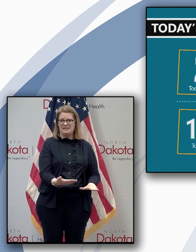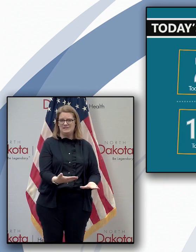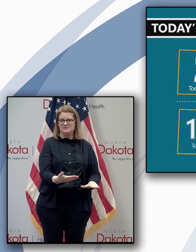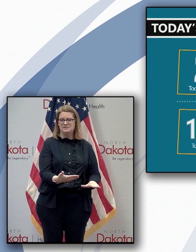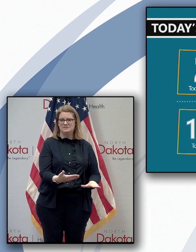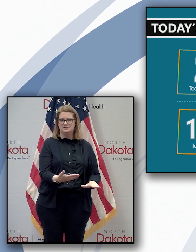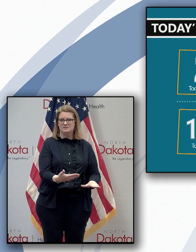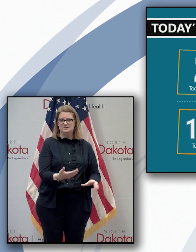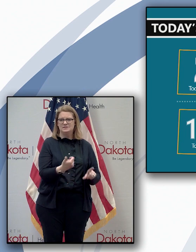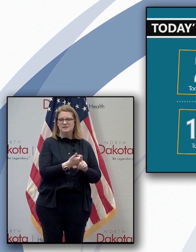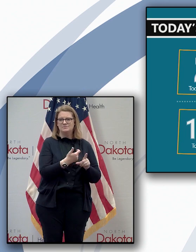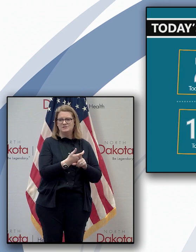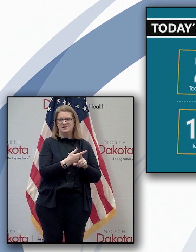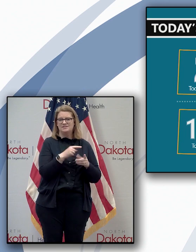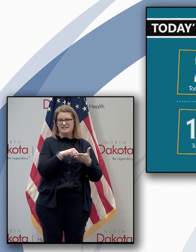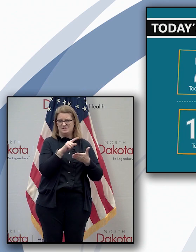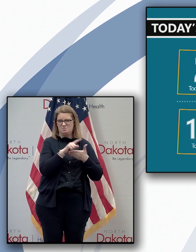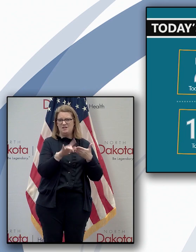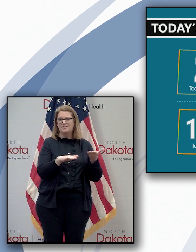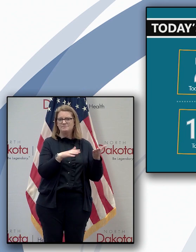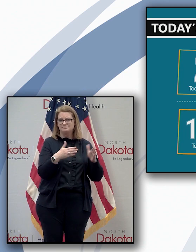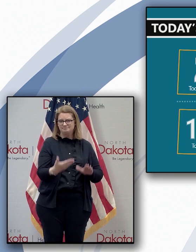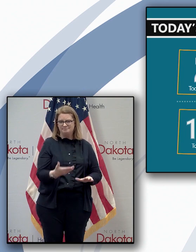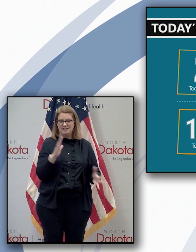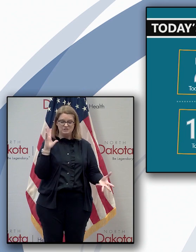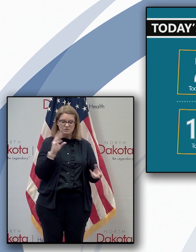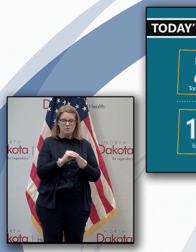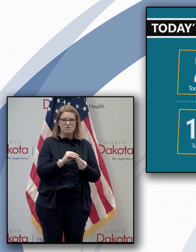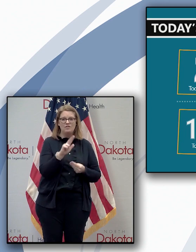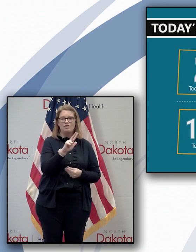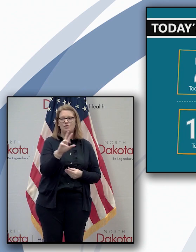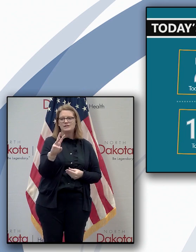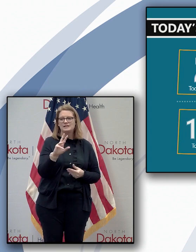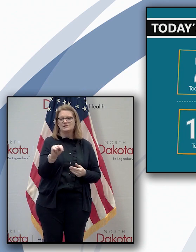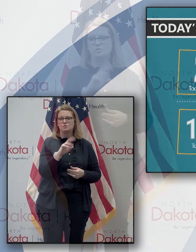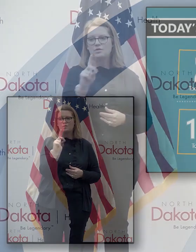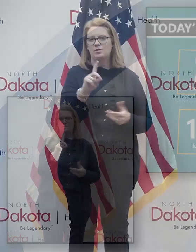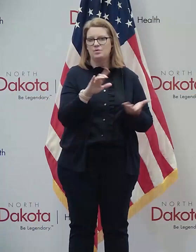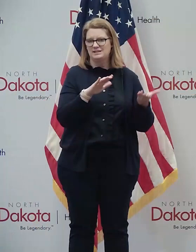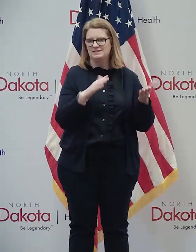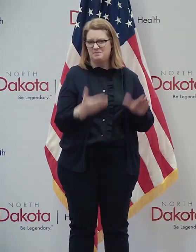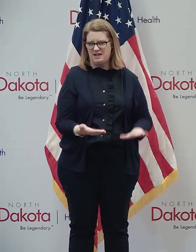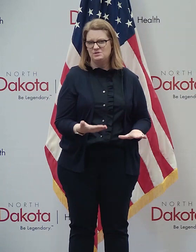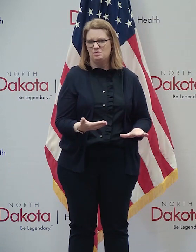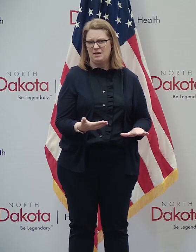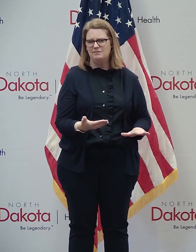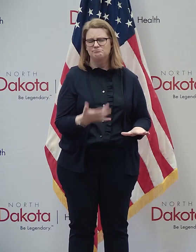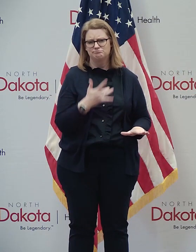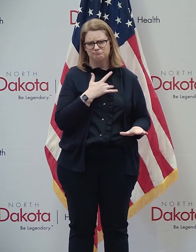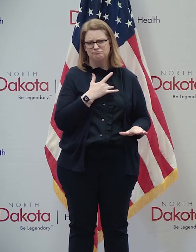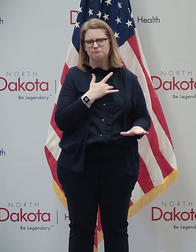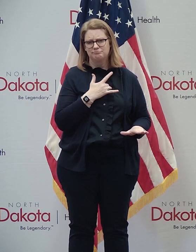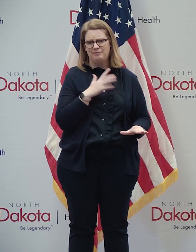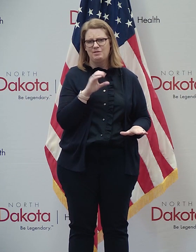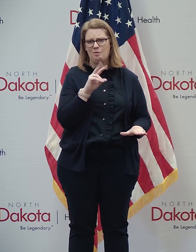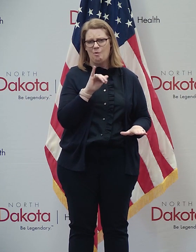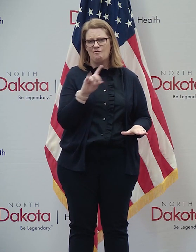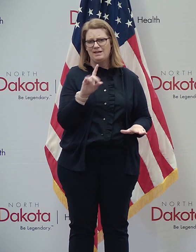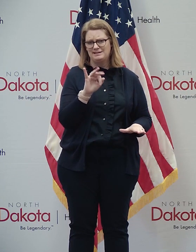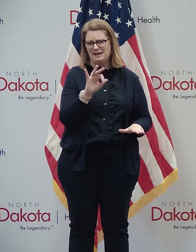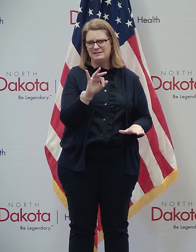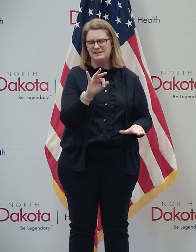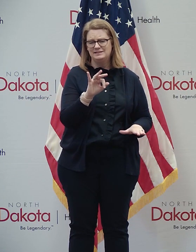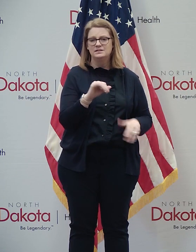that have passed away over the weekend, resulting now in a total of 36 North Dakotans who've passed away with COVID-19.